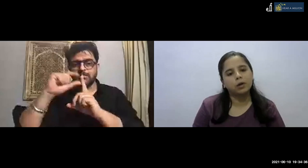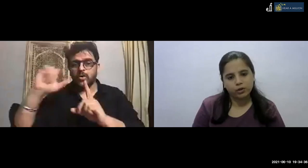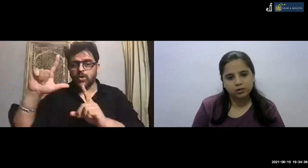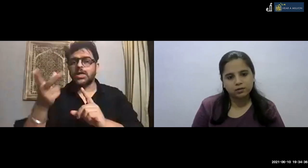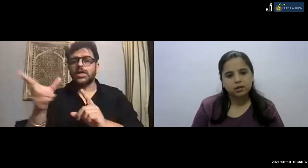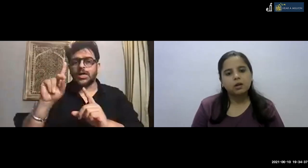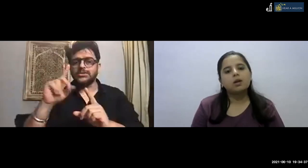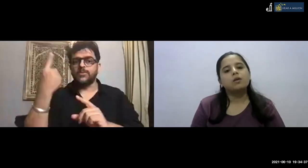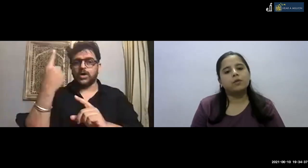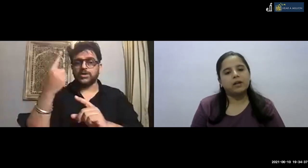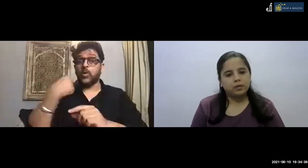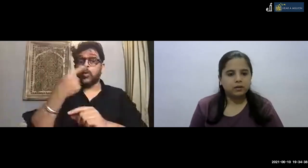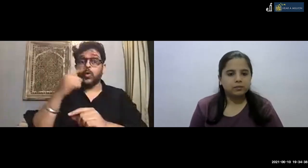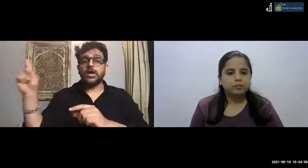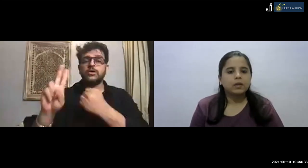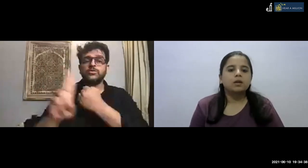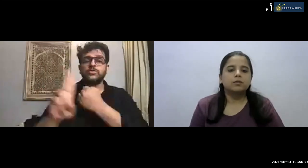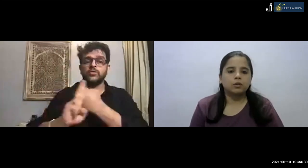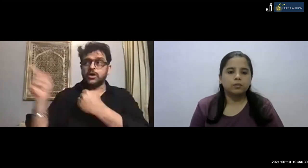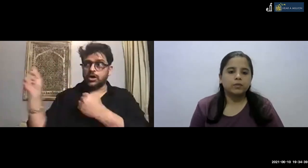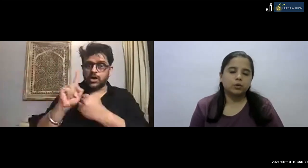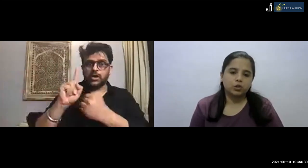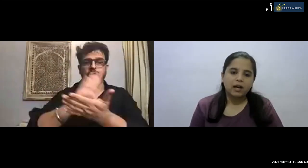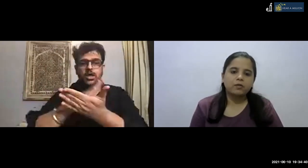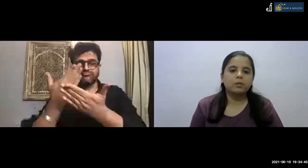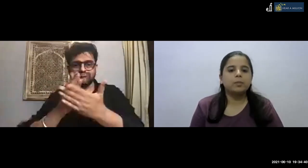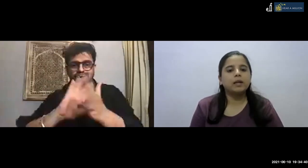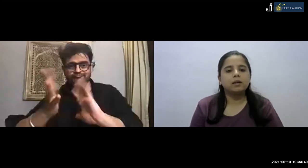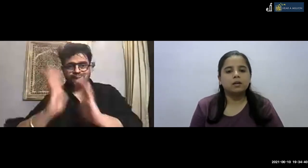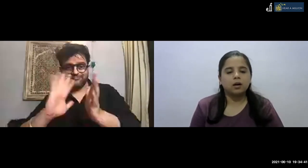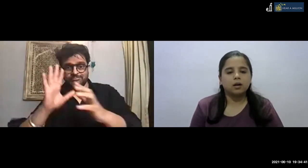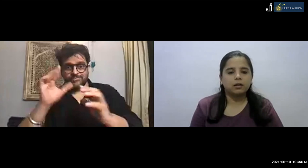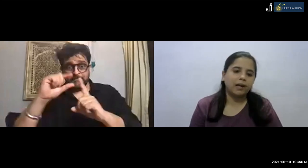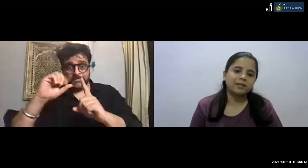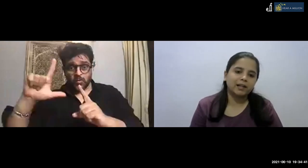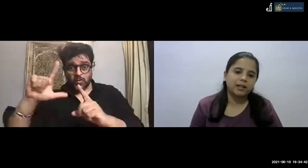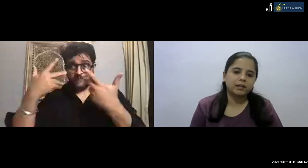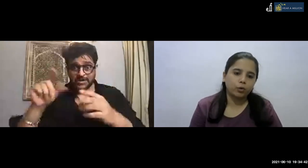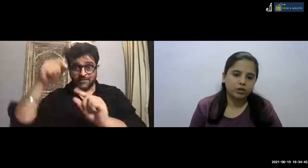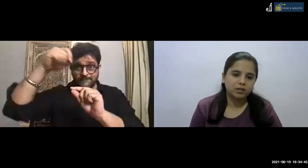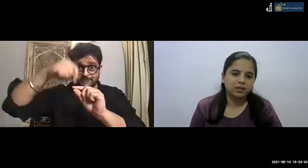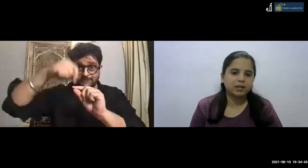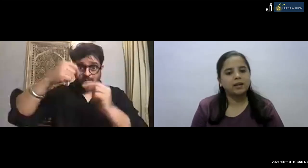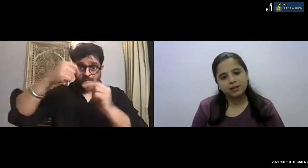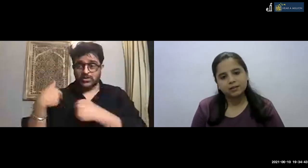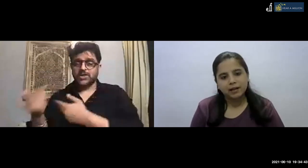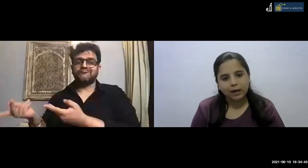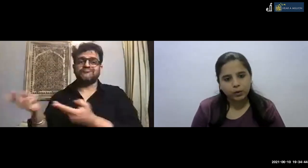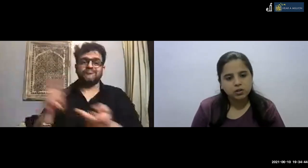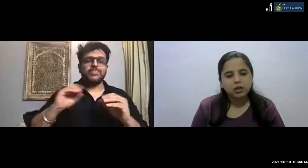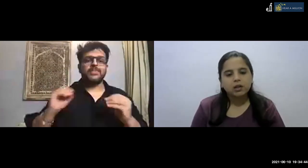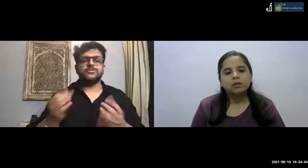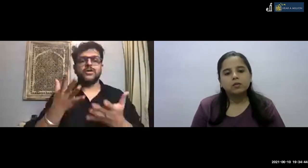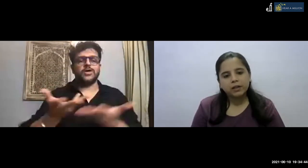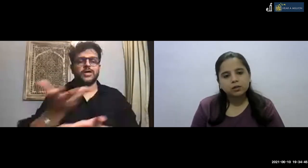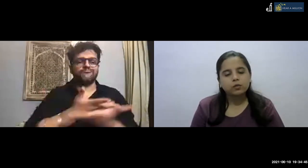a poll questions for everyone. So Tushar will be translating the questions in an Indian Sign